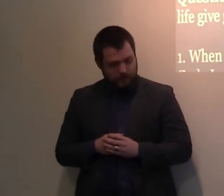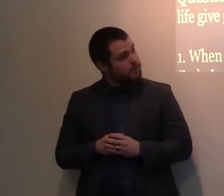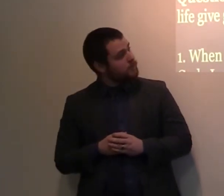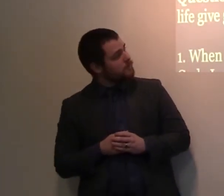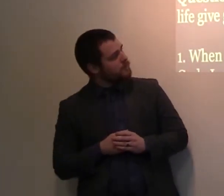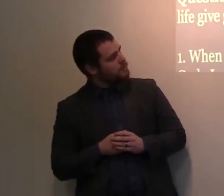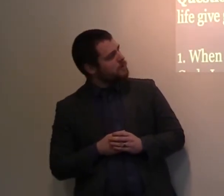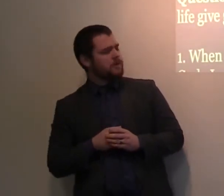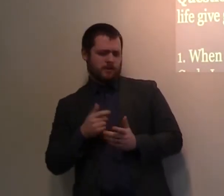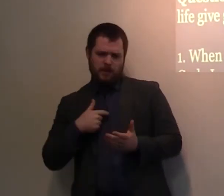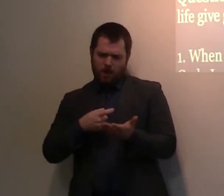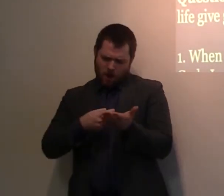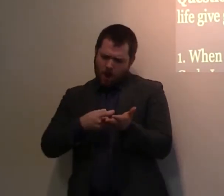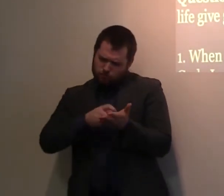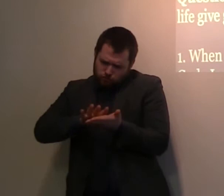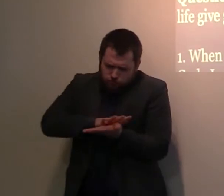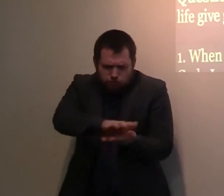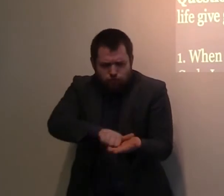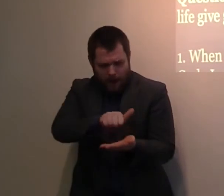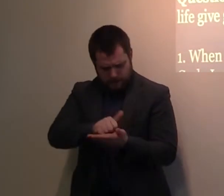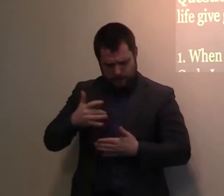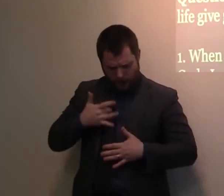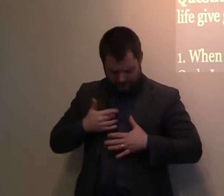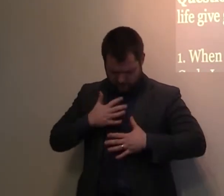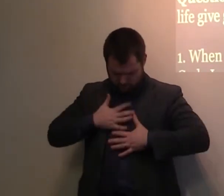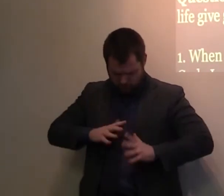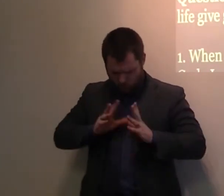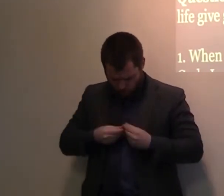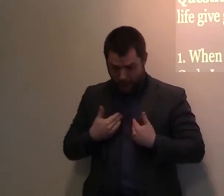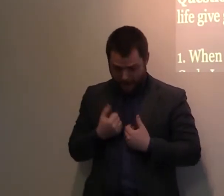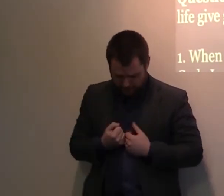how can living a righteous life give glory to God?